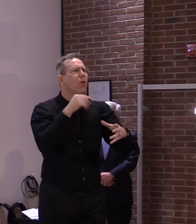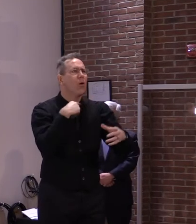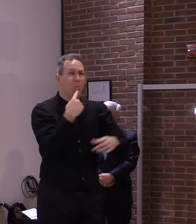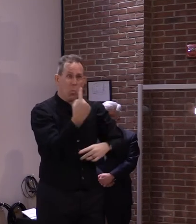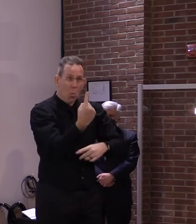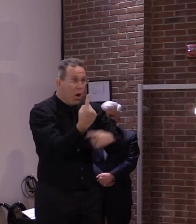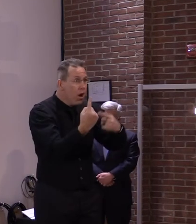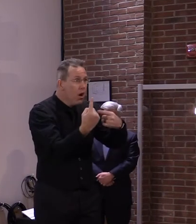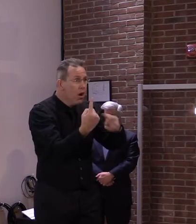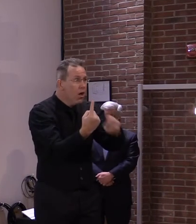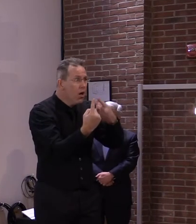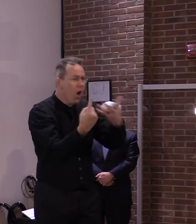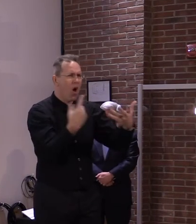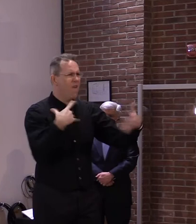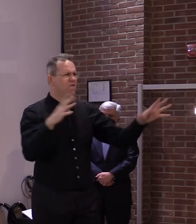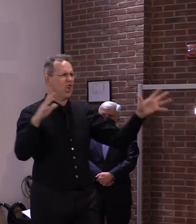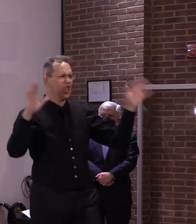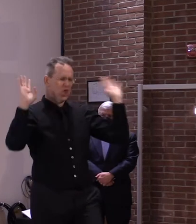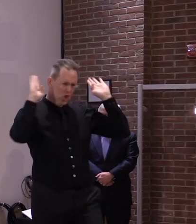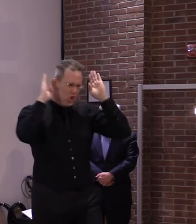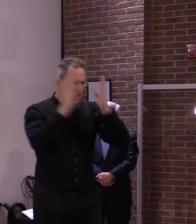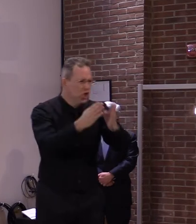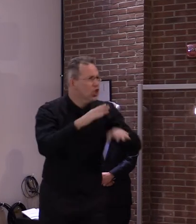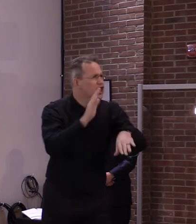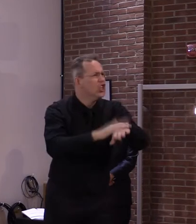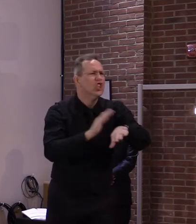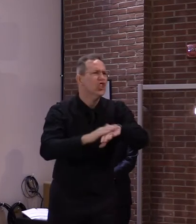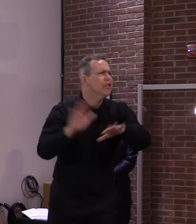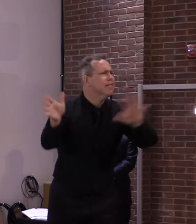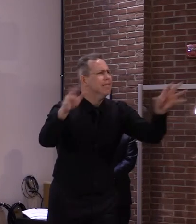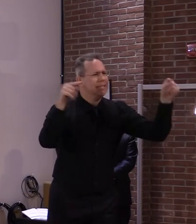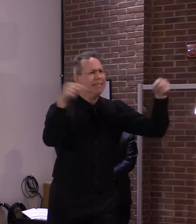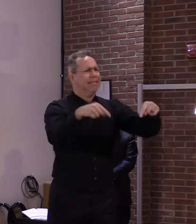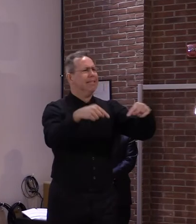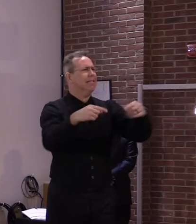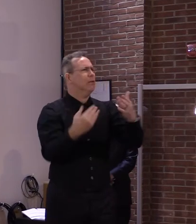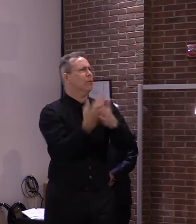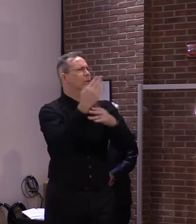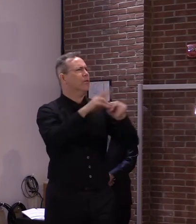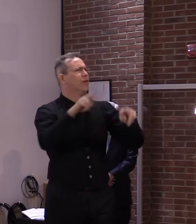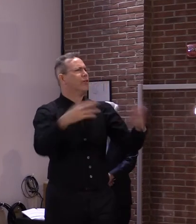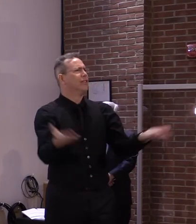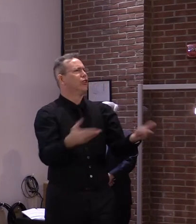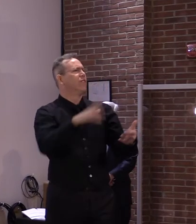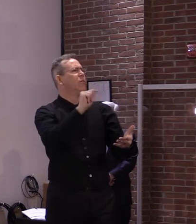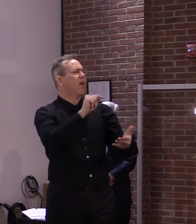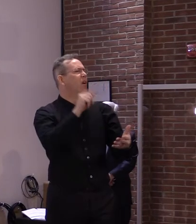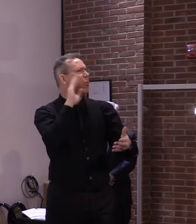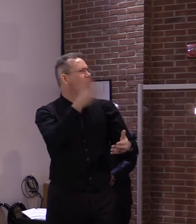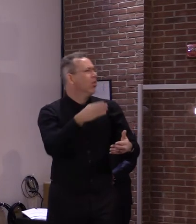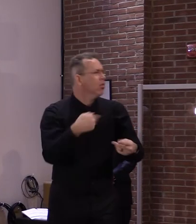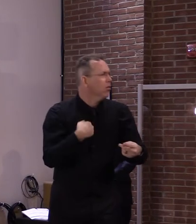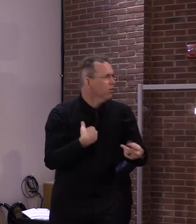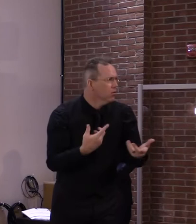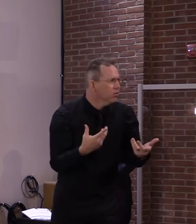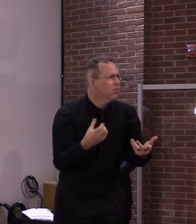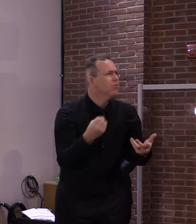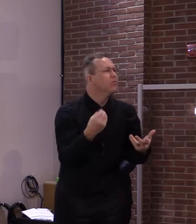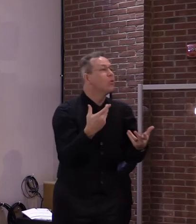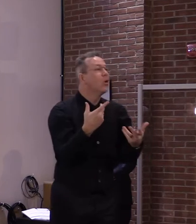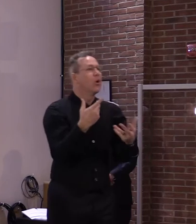become more prevalent so obviously six foot distancing is sort of here to stay that's not going to